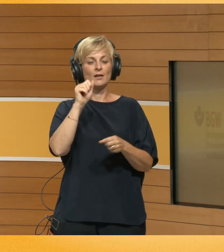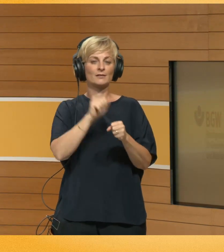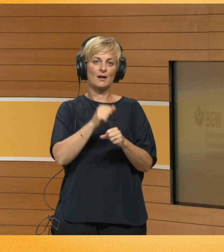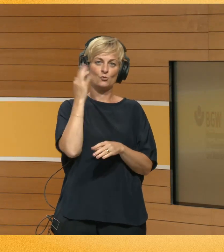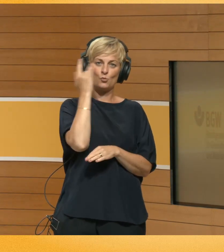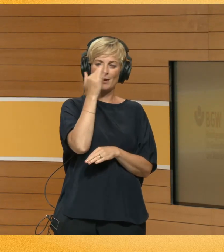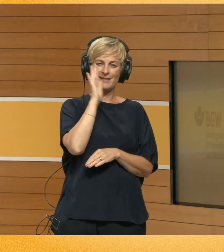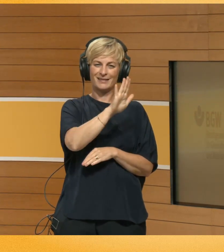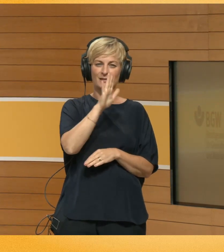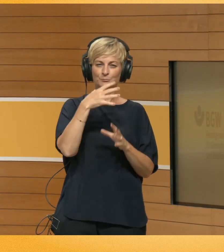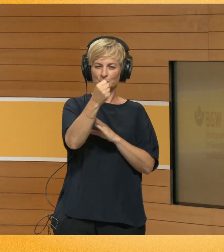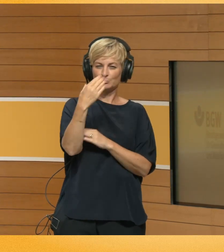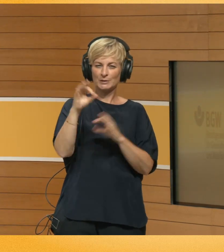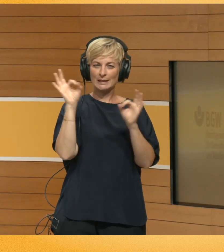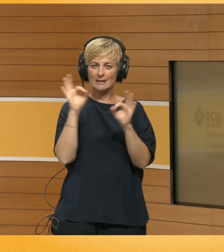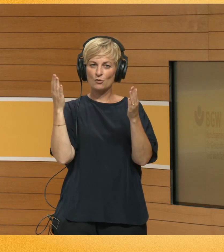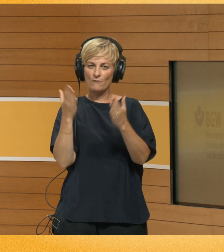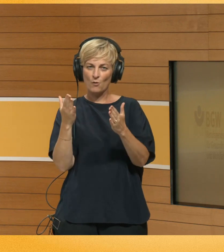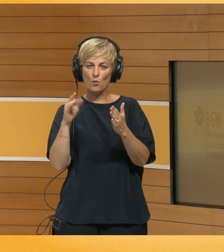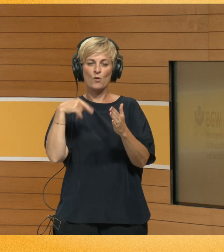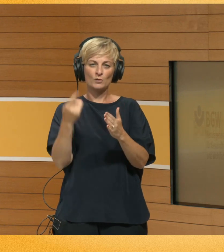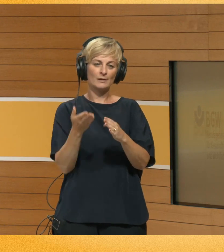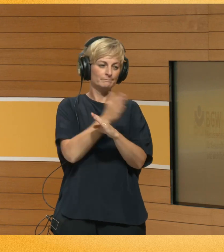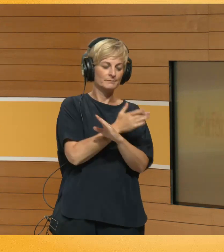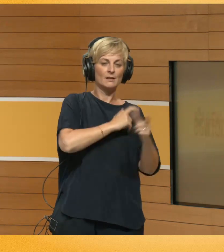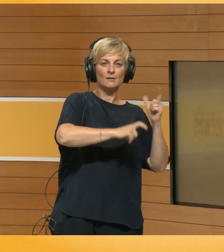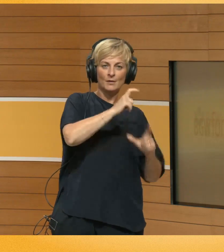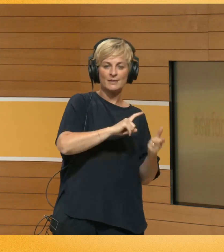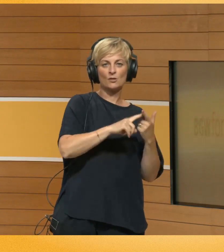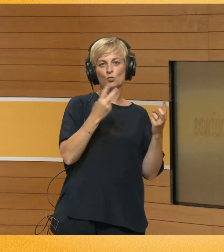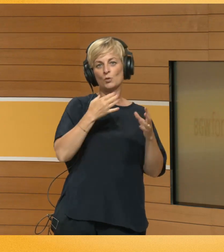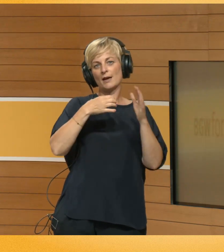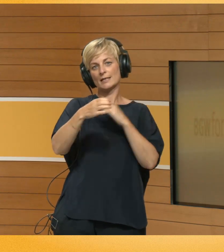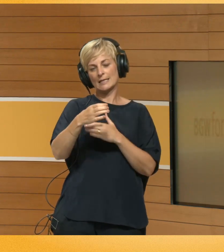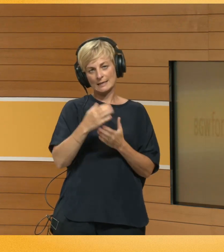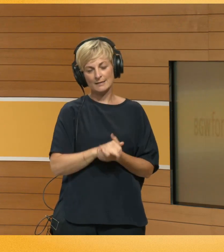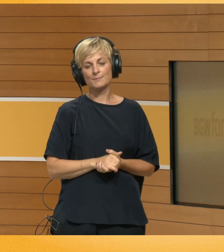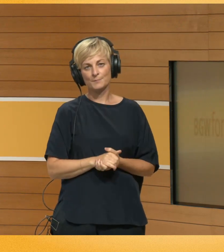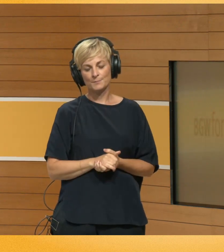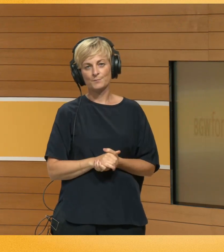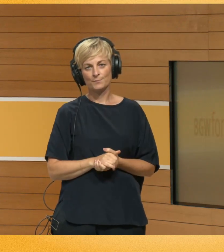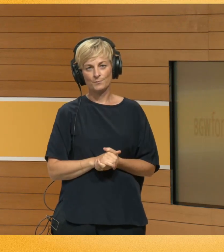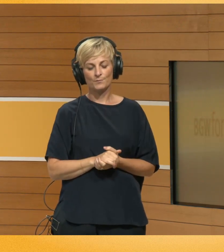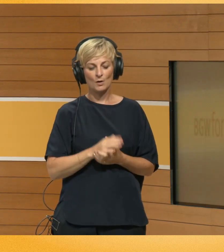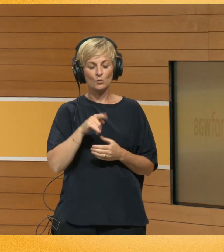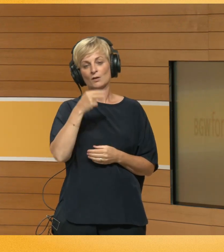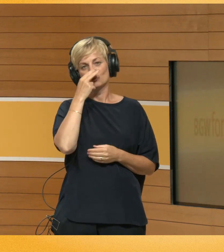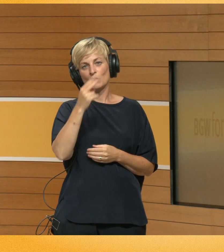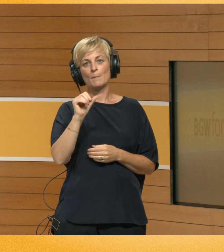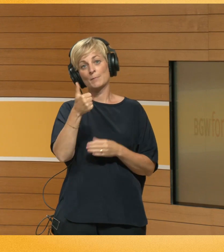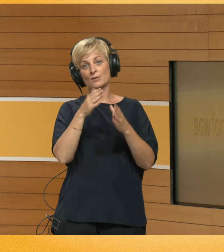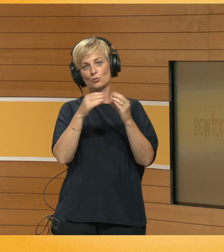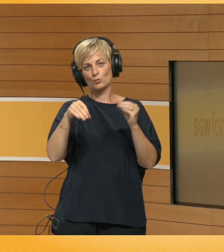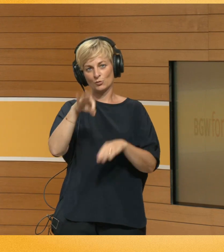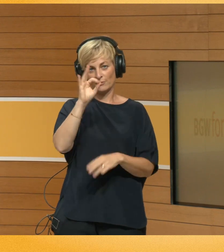substitution and try to do best practices and create and modify and improve jobs. Like we were talking earlier, you know,